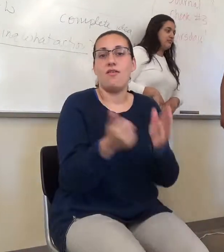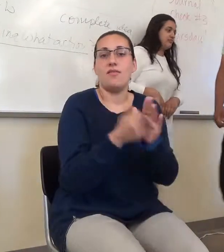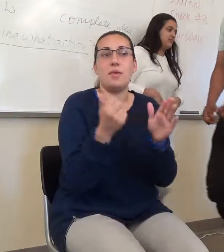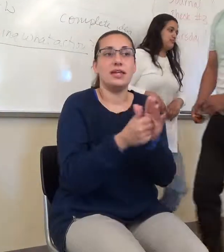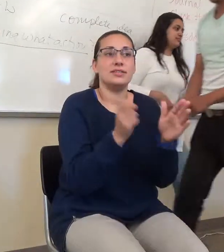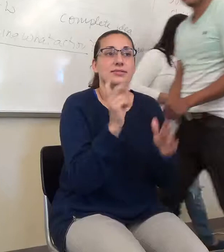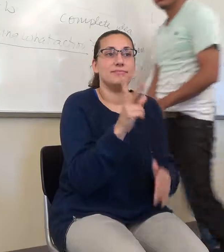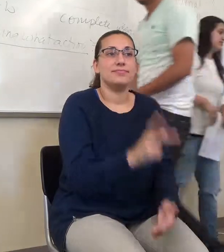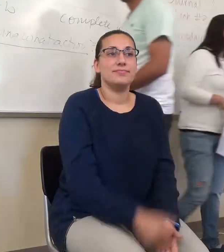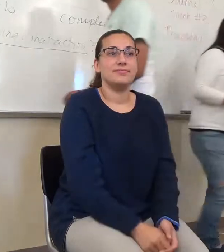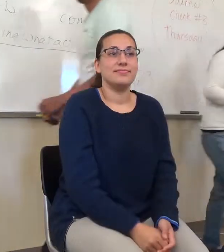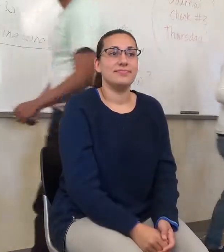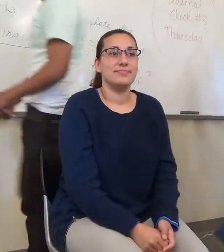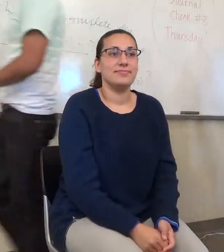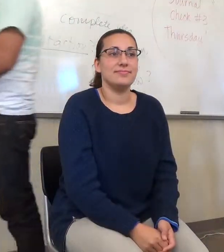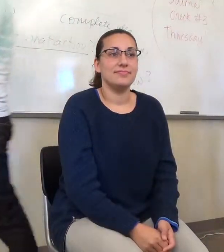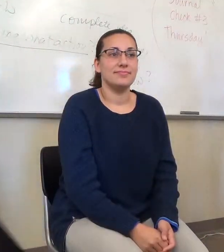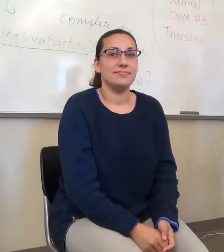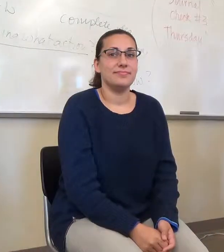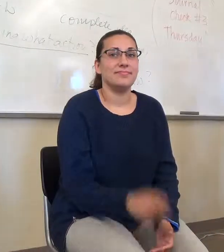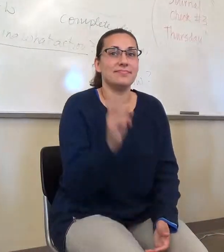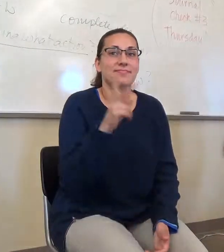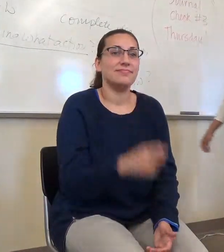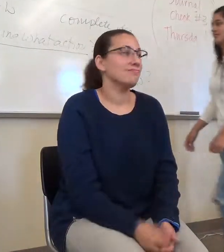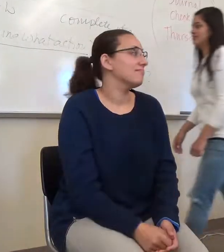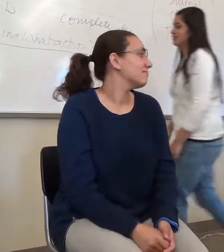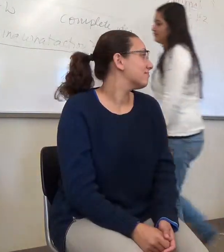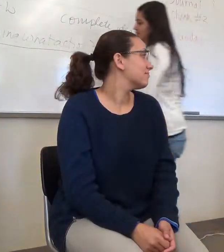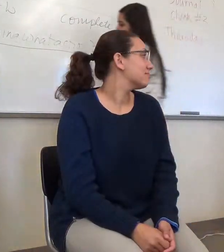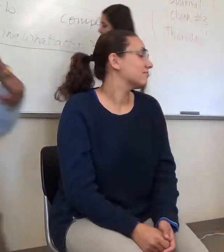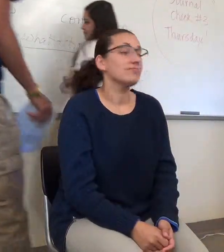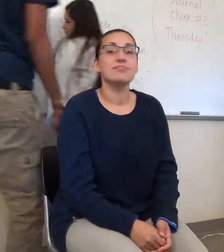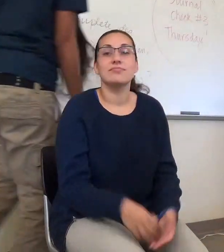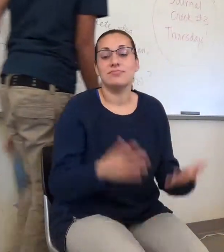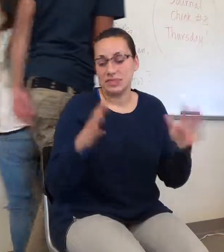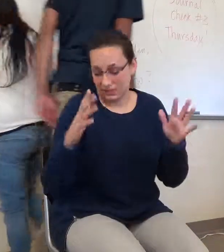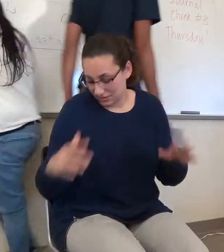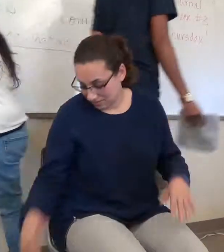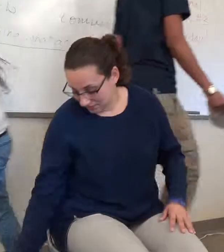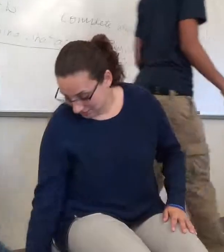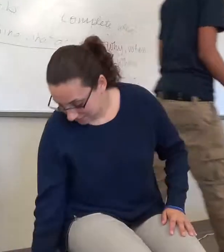in it.